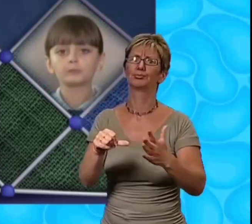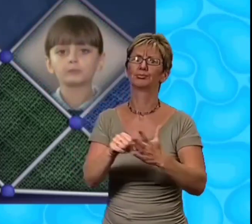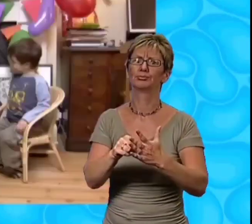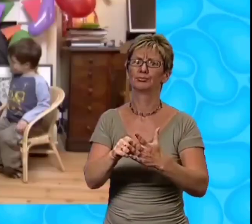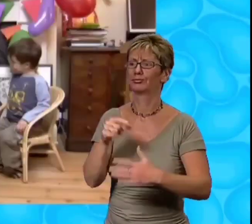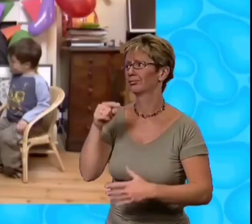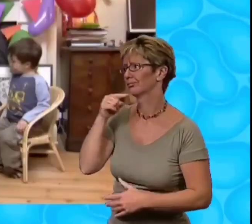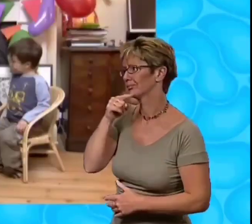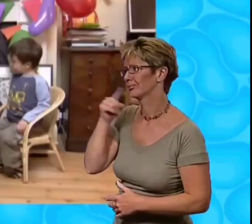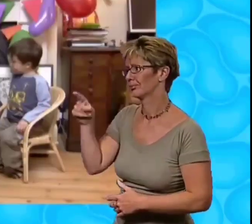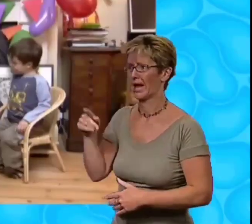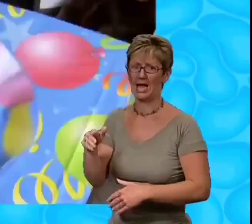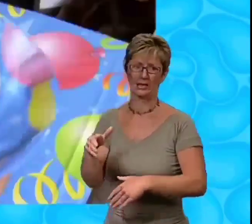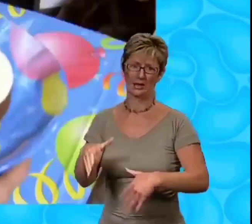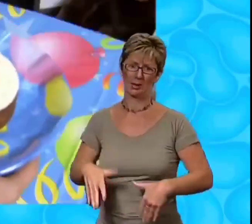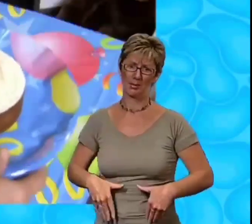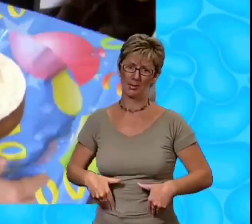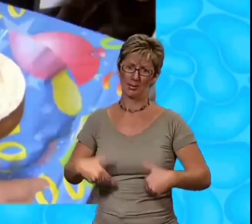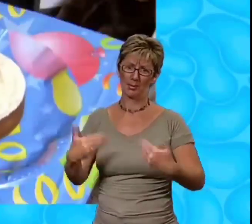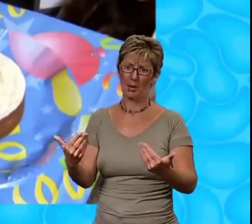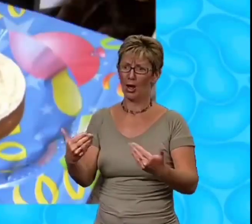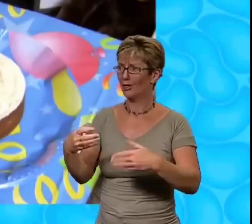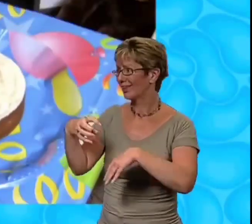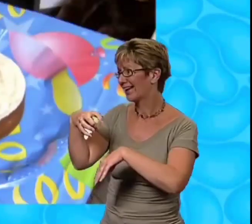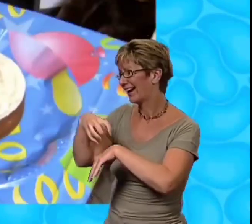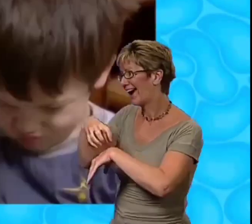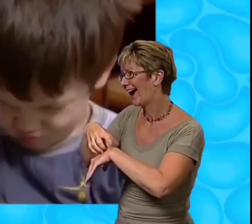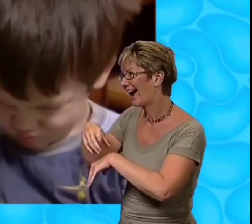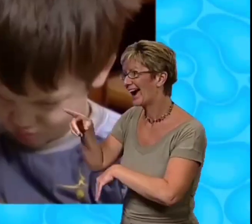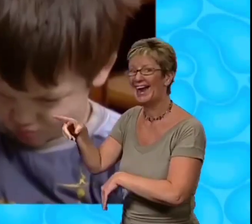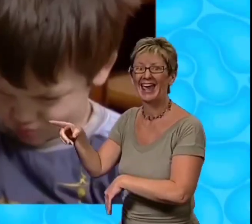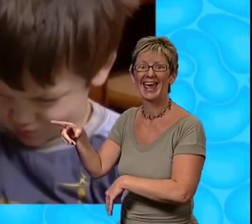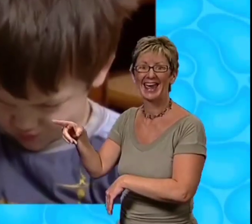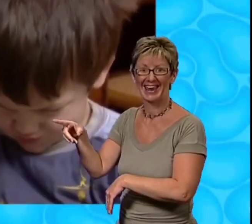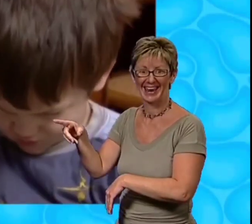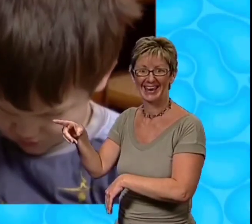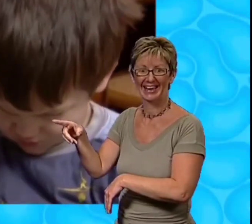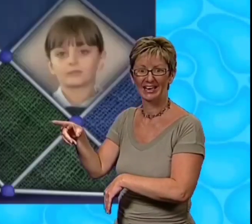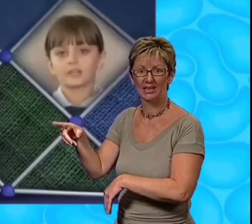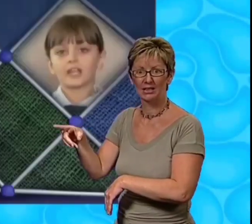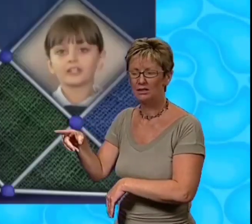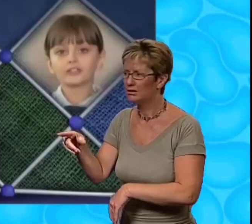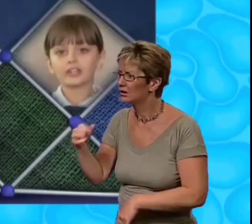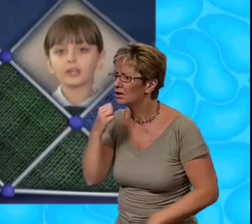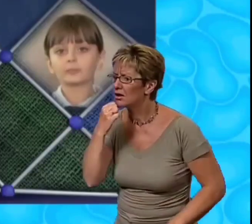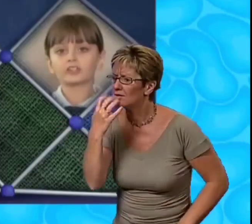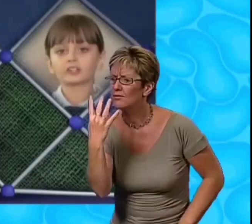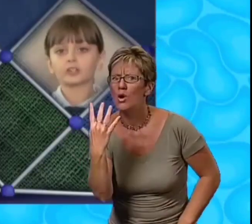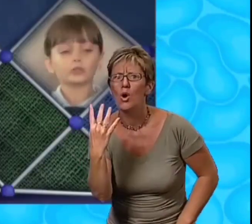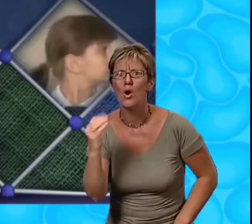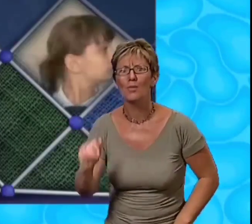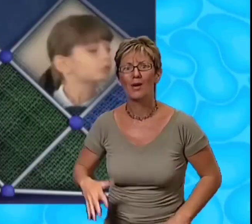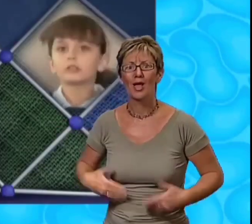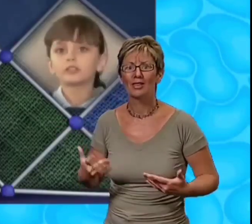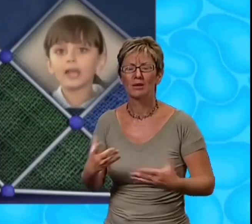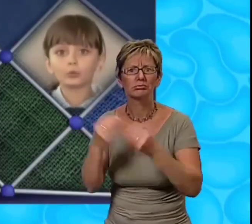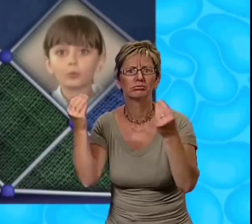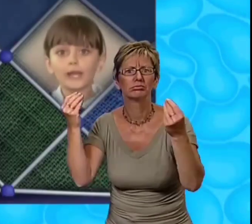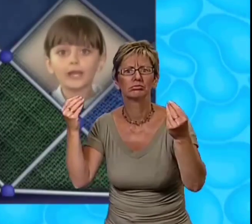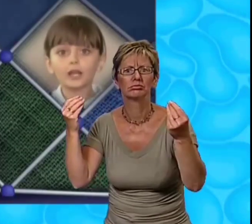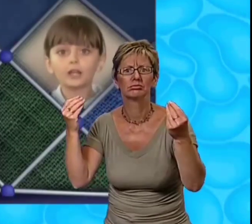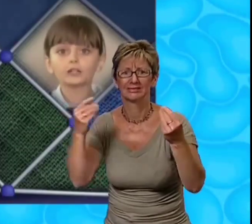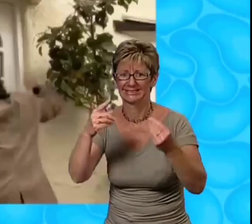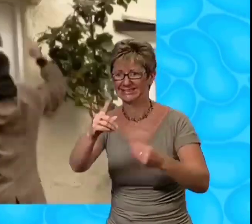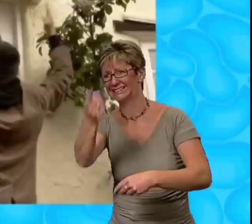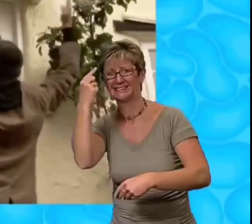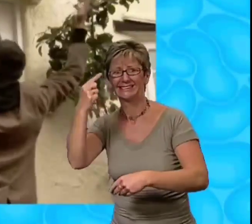problem. This boy has got a birthday cake, but the number for it is missing. Can you send a Numberjack to... That was